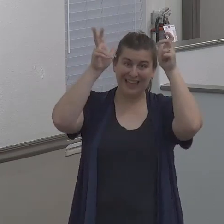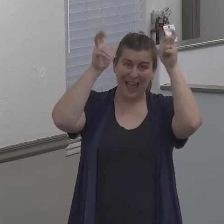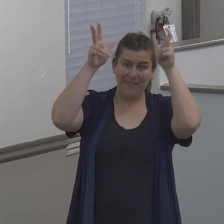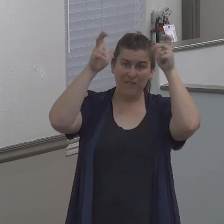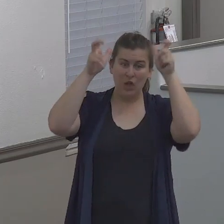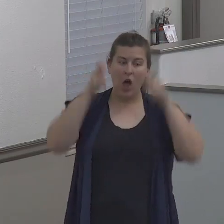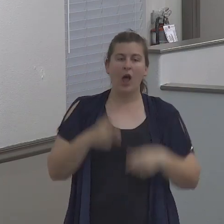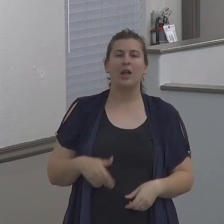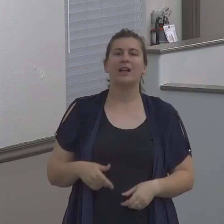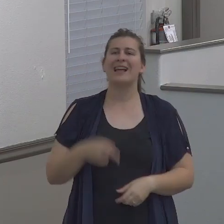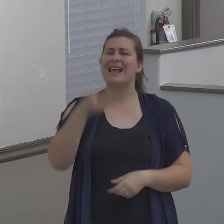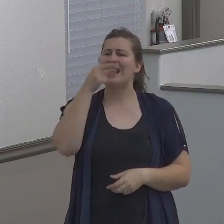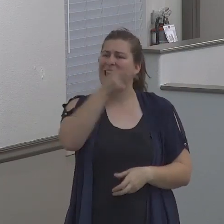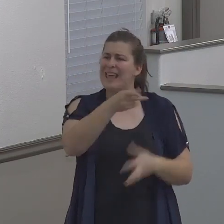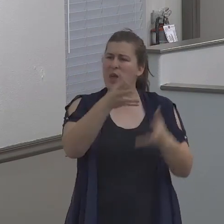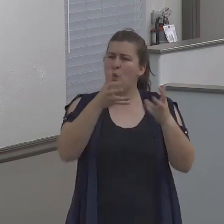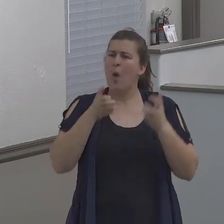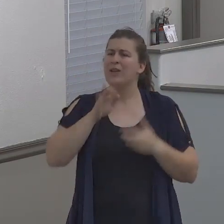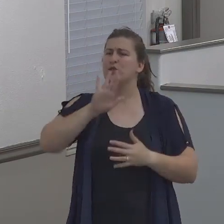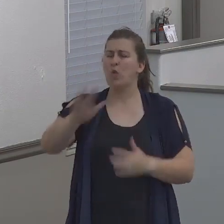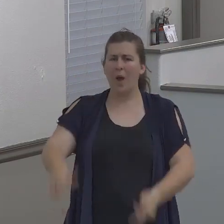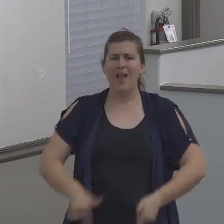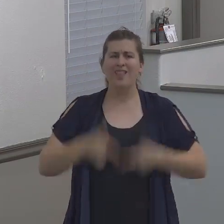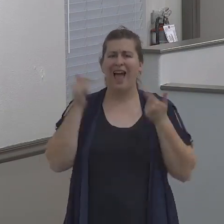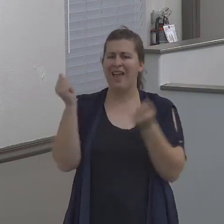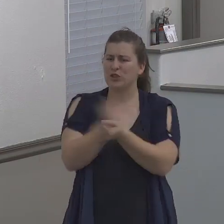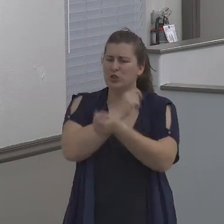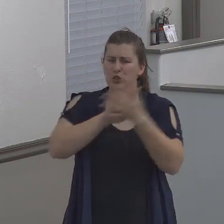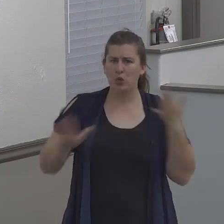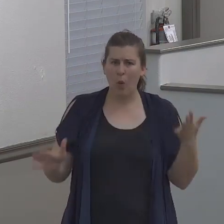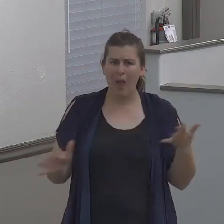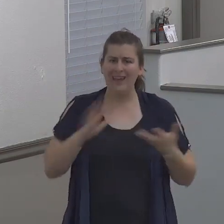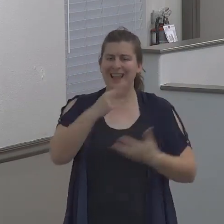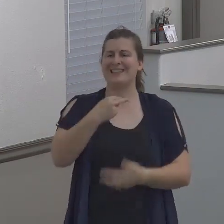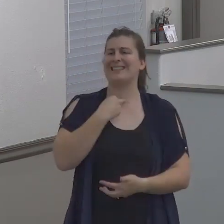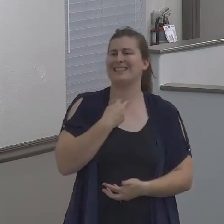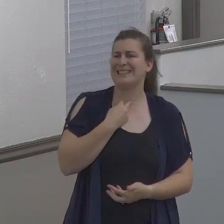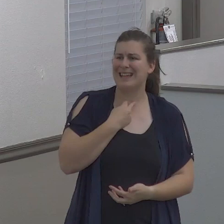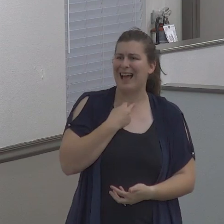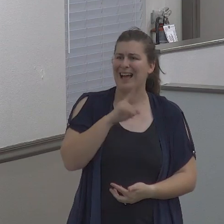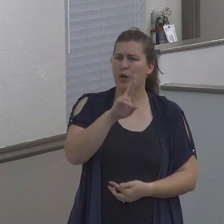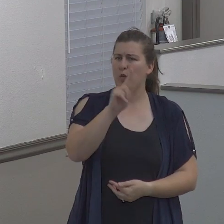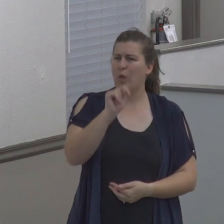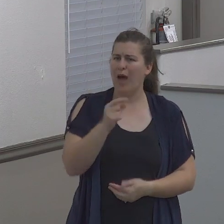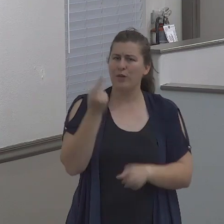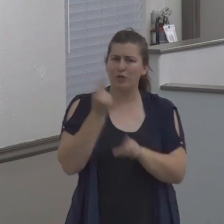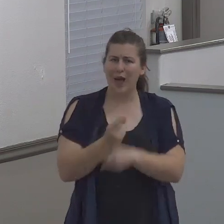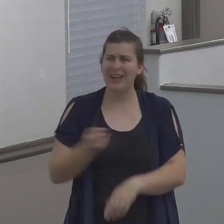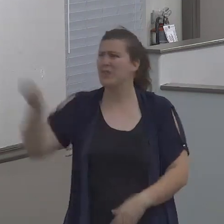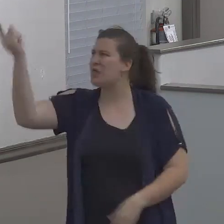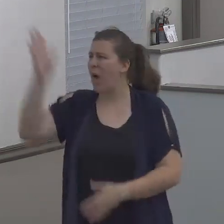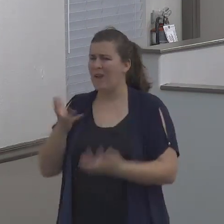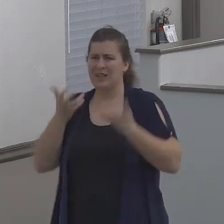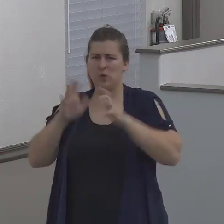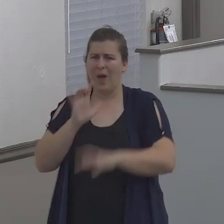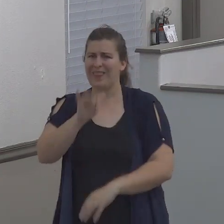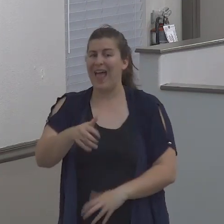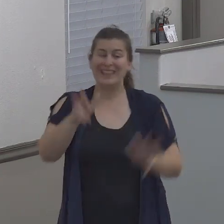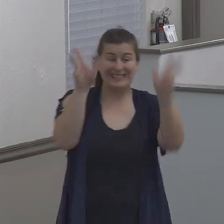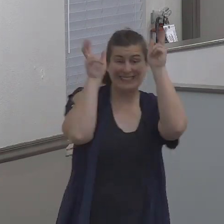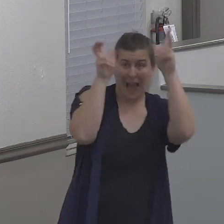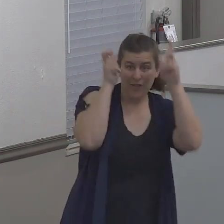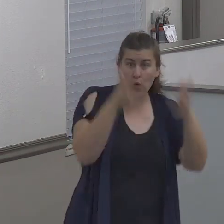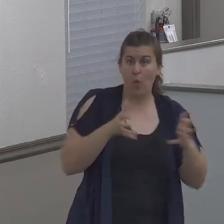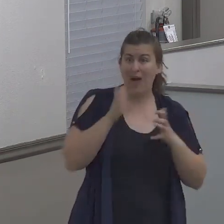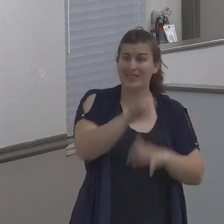is the devil. Who do you think wants to get your life messed up and in a rut anyway? It's the